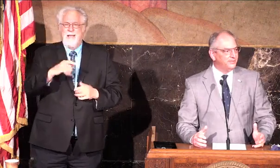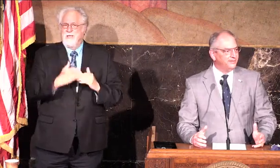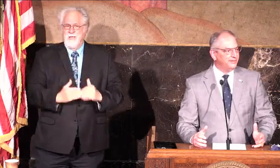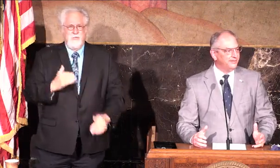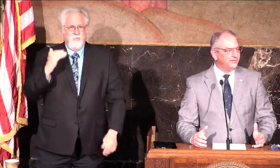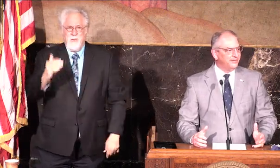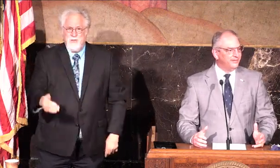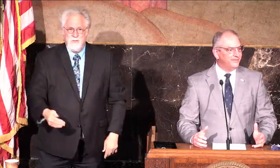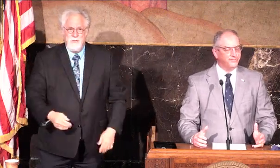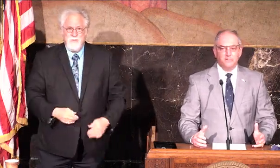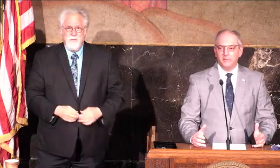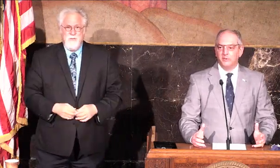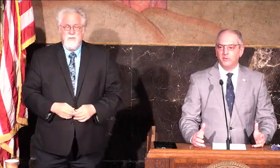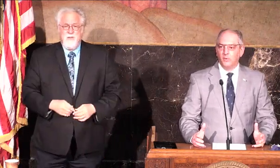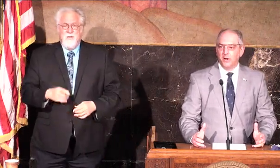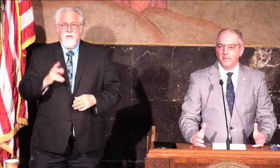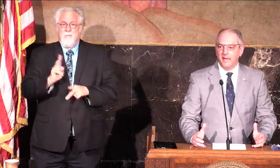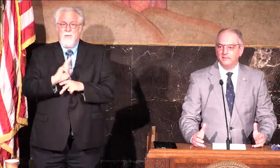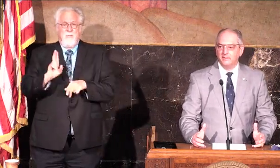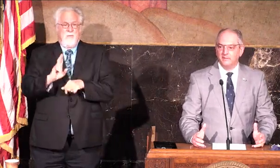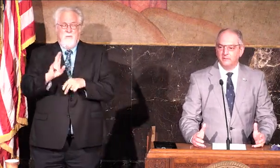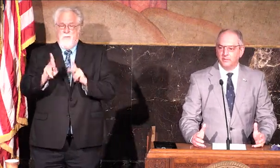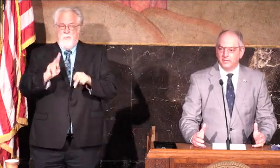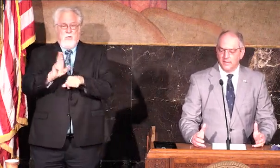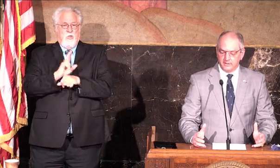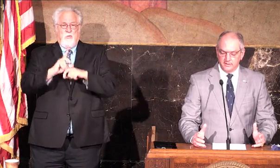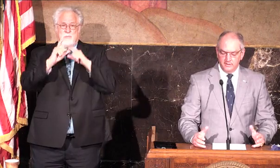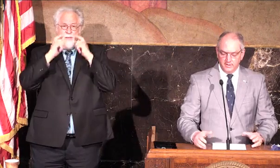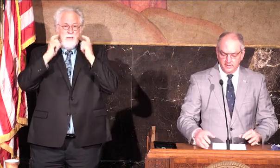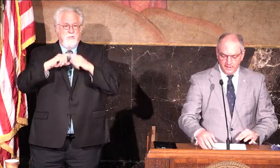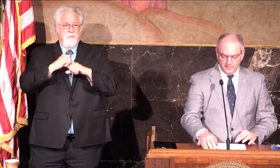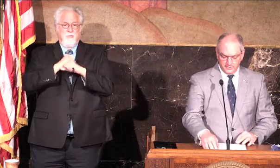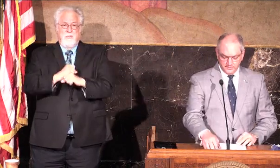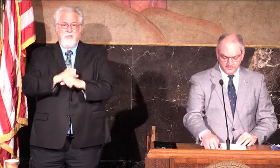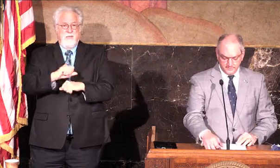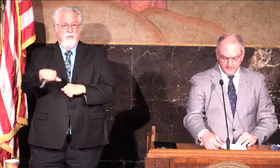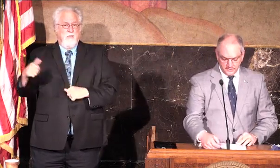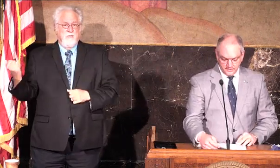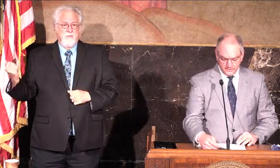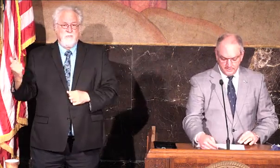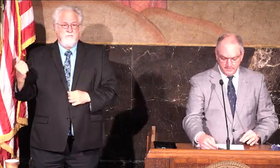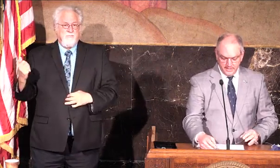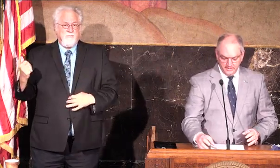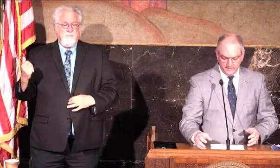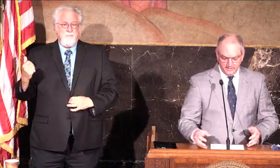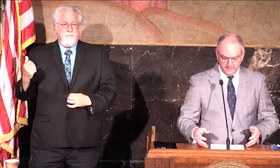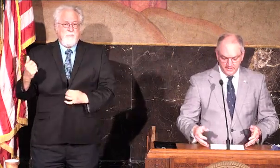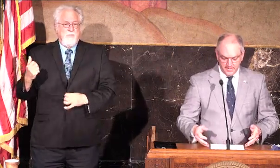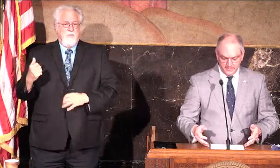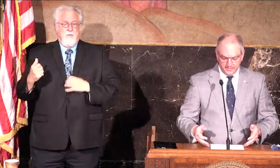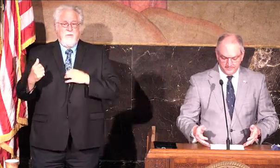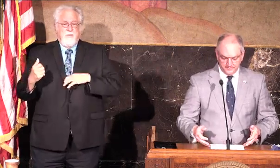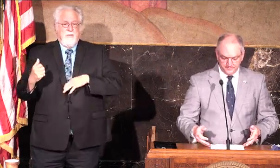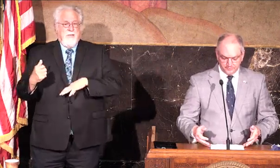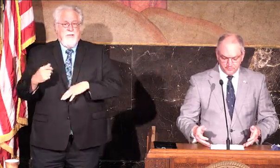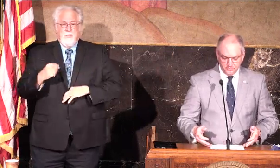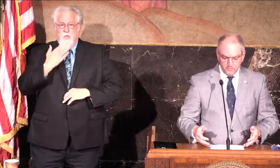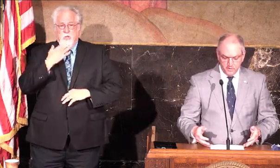much for people to wear a mask to protect others and just being a good